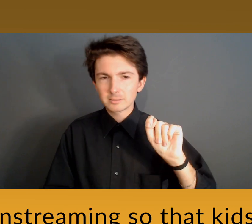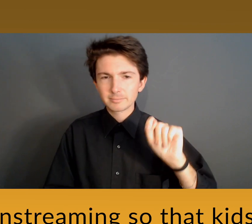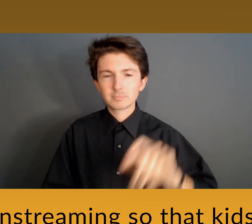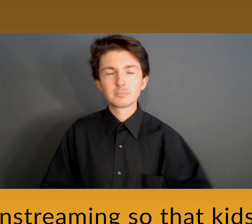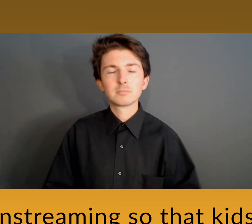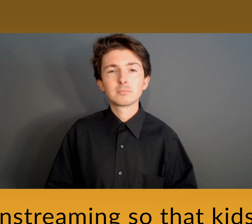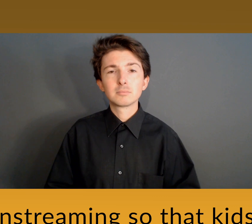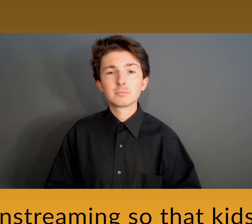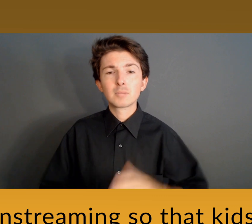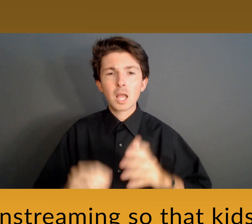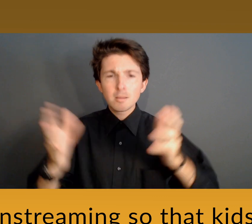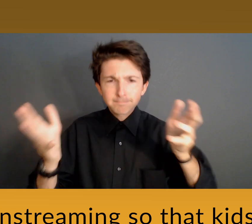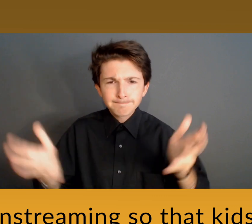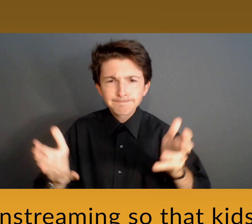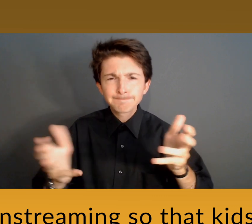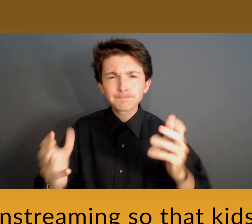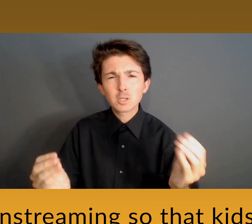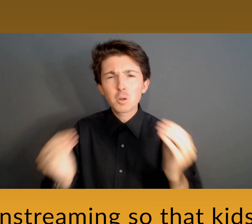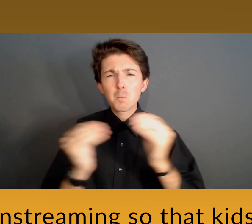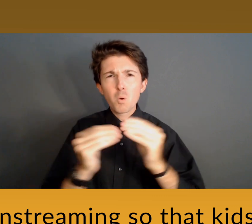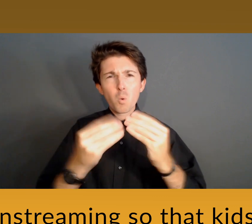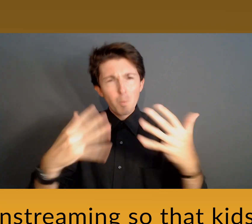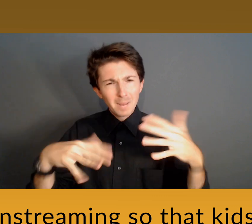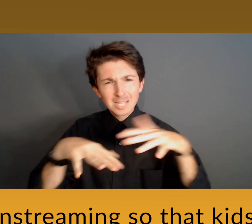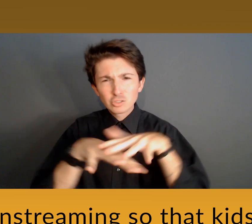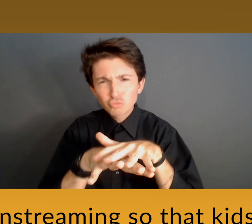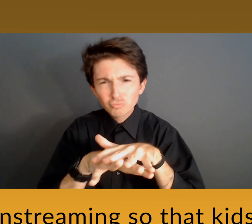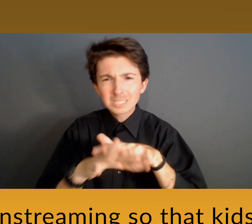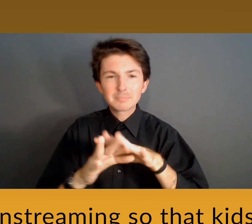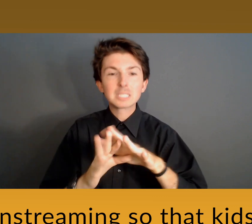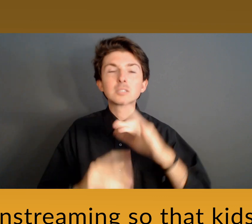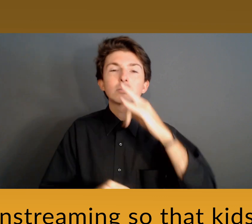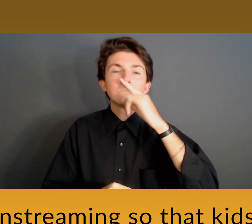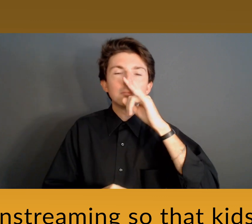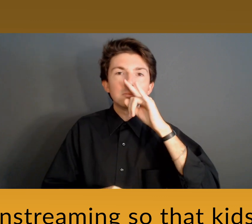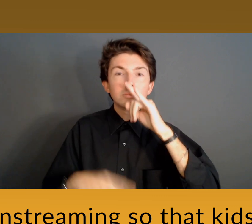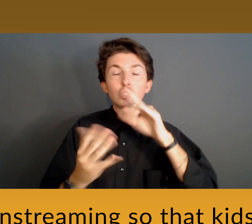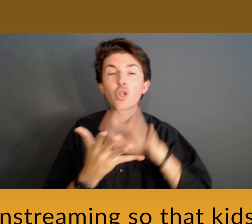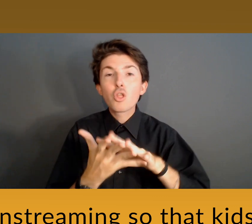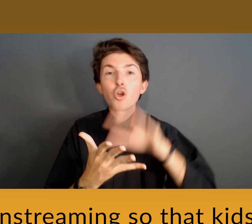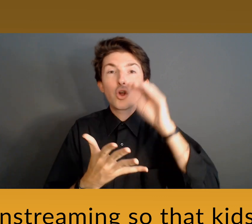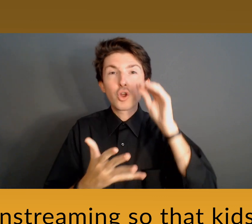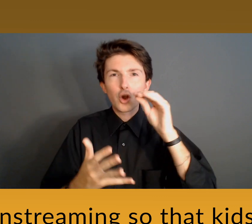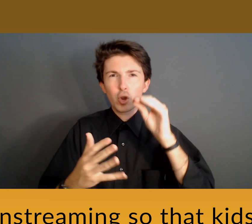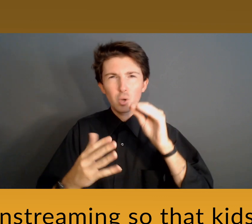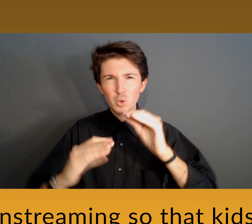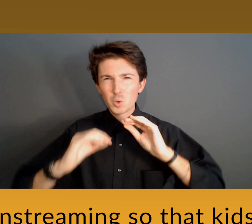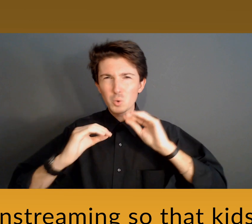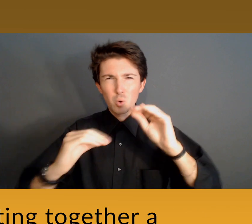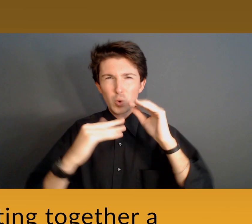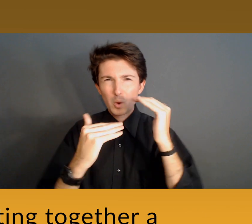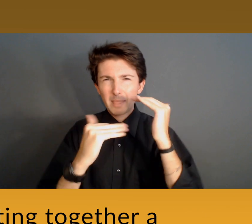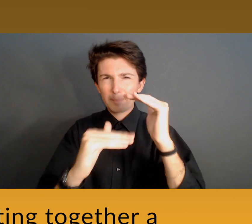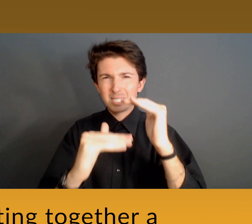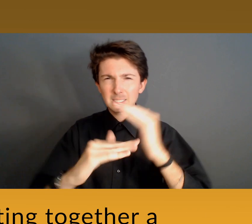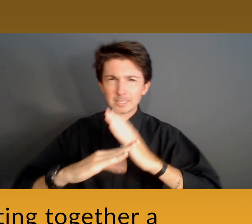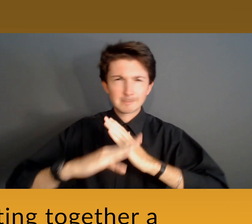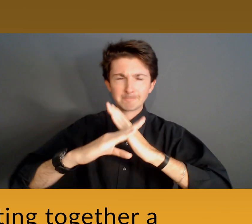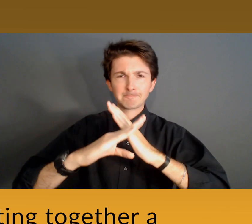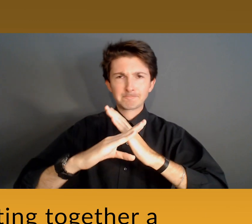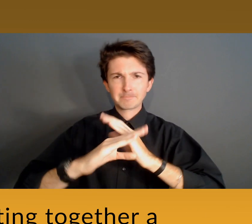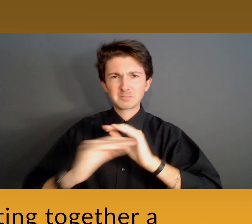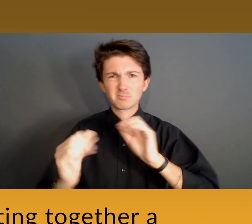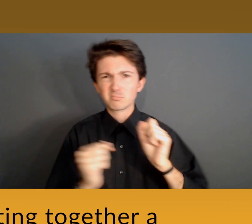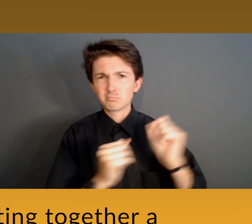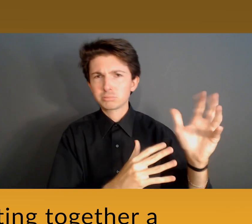that kids with disabilities may further learn in the least restrictive environment. Steve